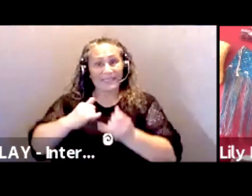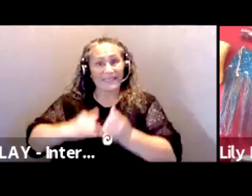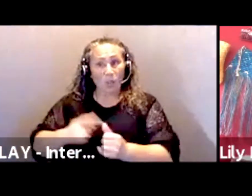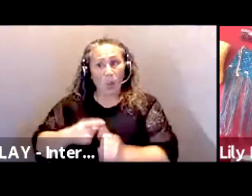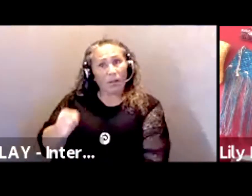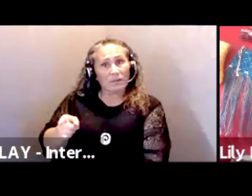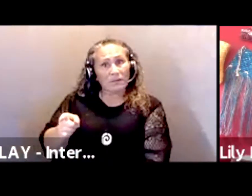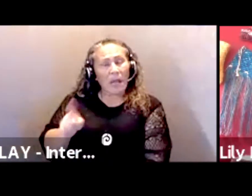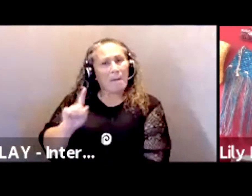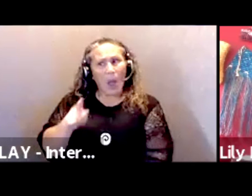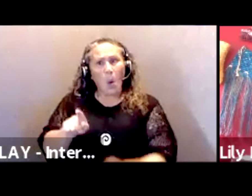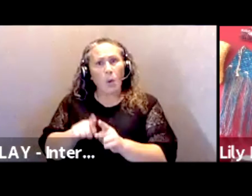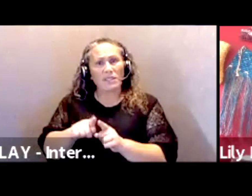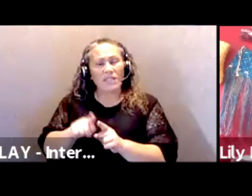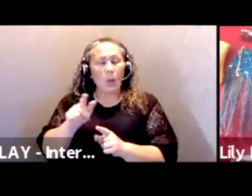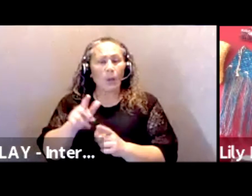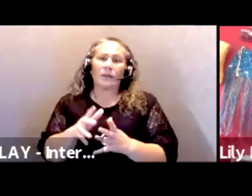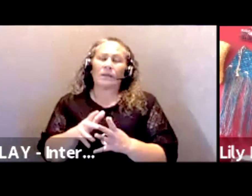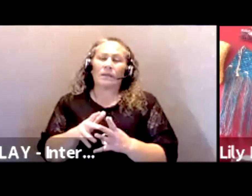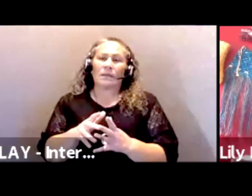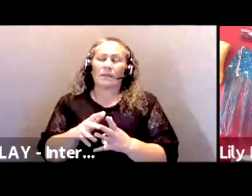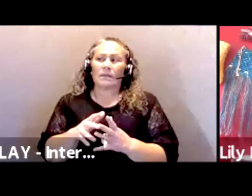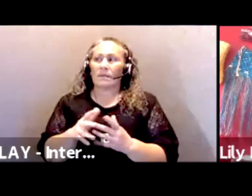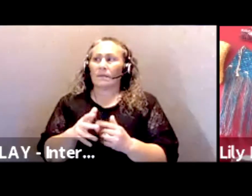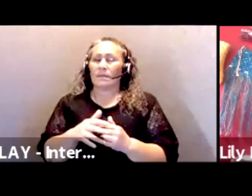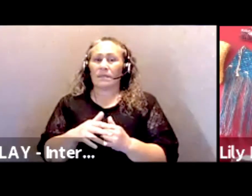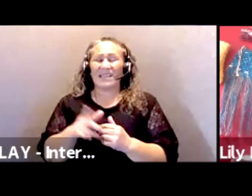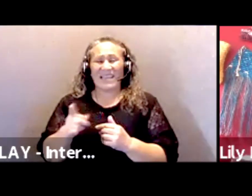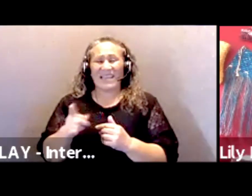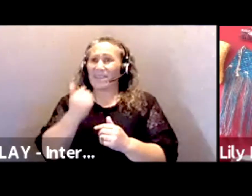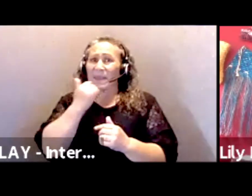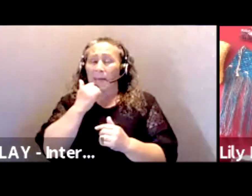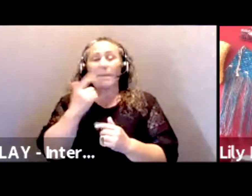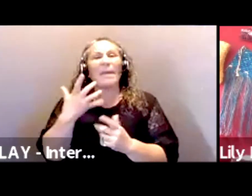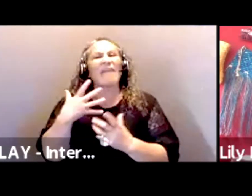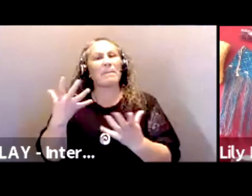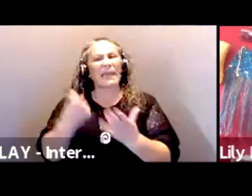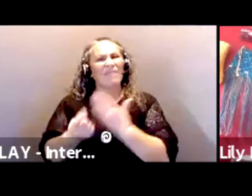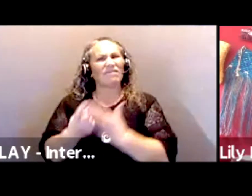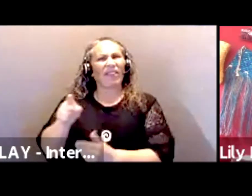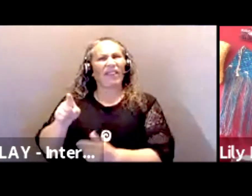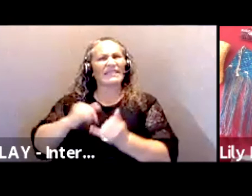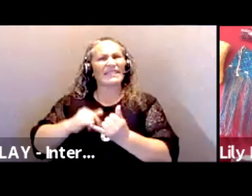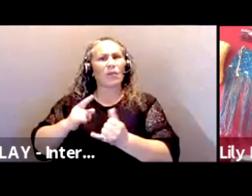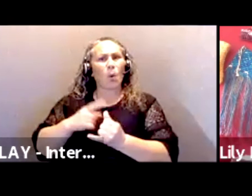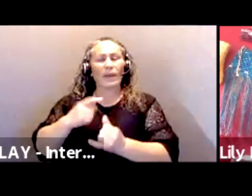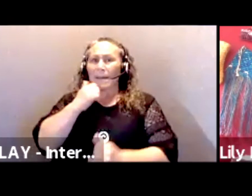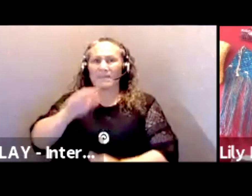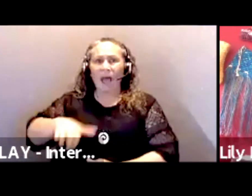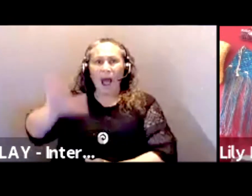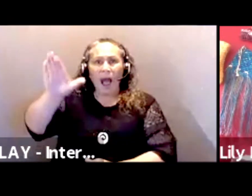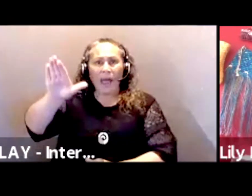seen, because we had such a big an event, the numbers in South Auckland have been very high, but it is also in other